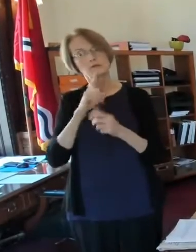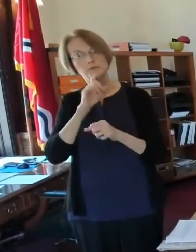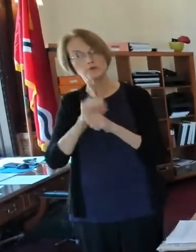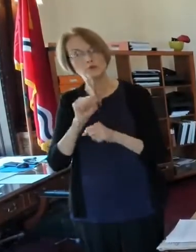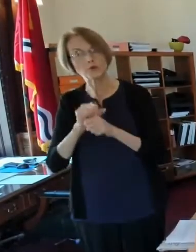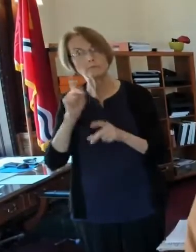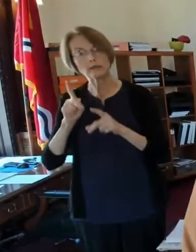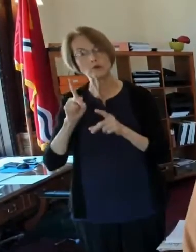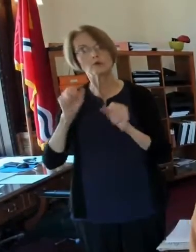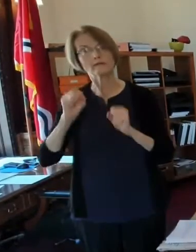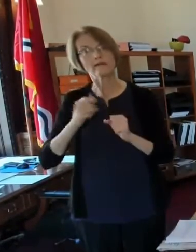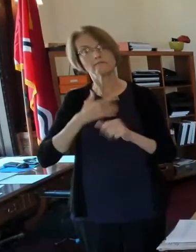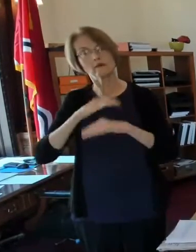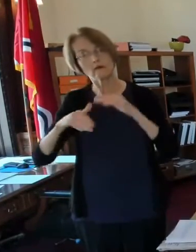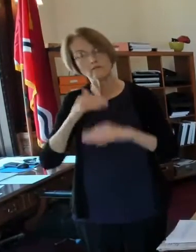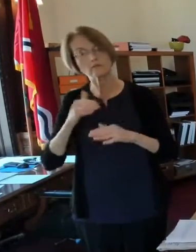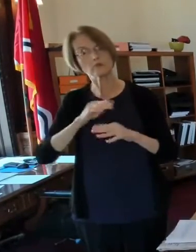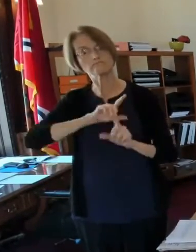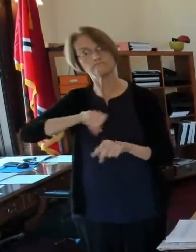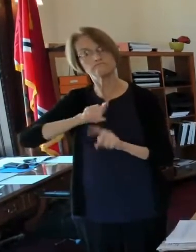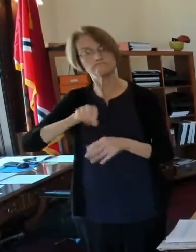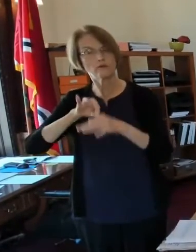Excuse me. You know,